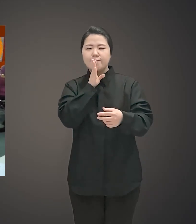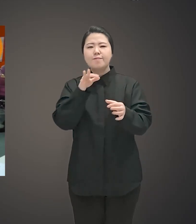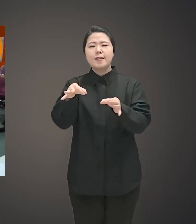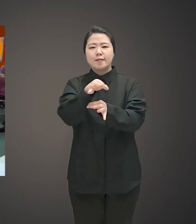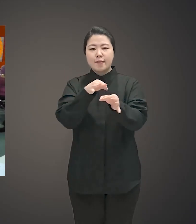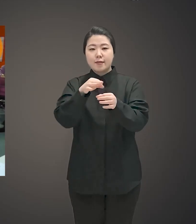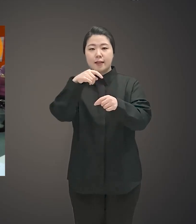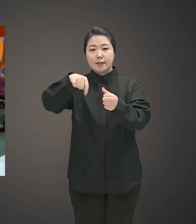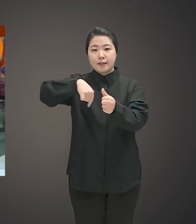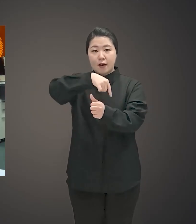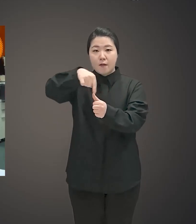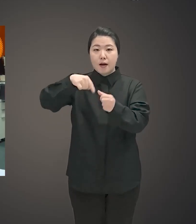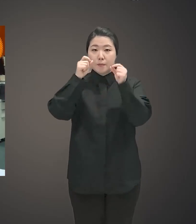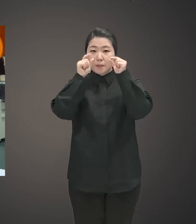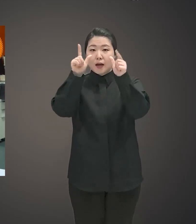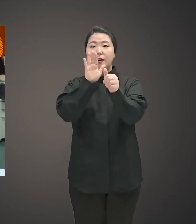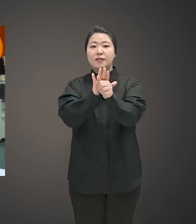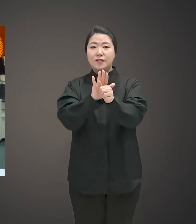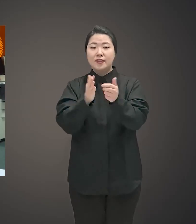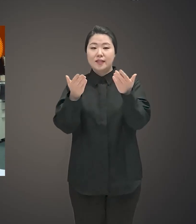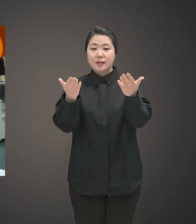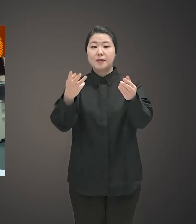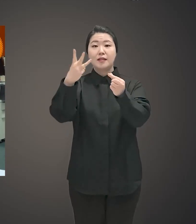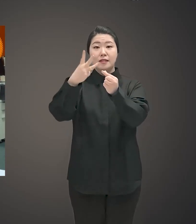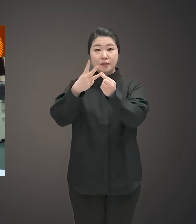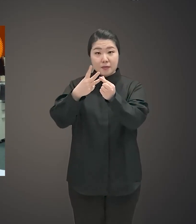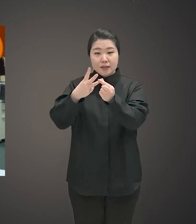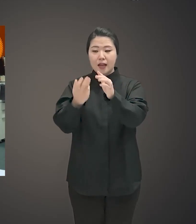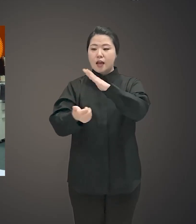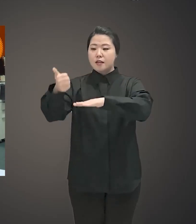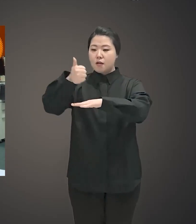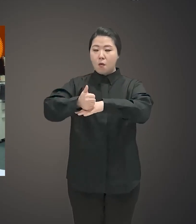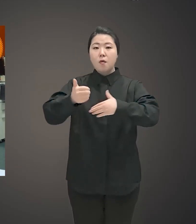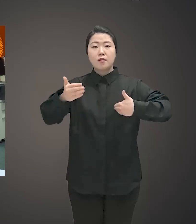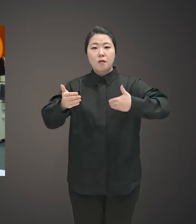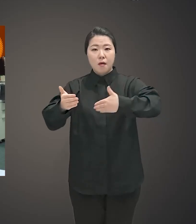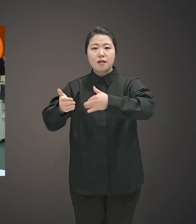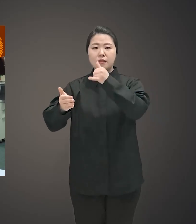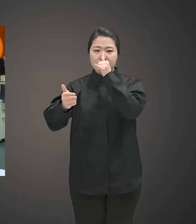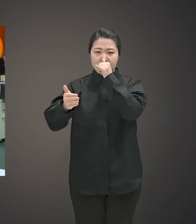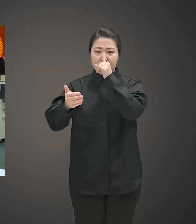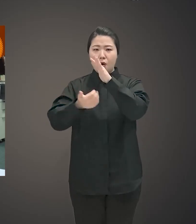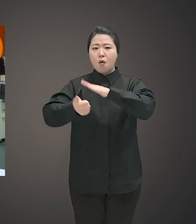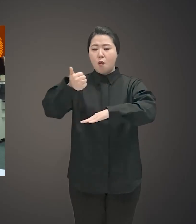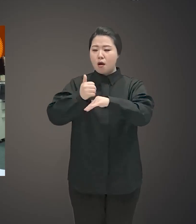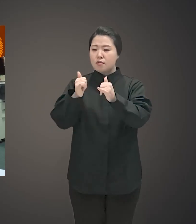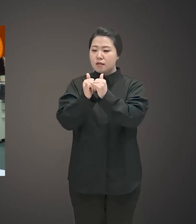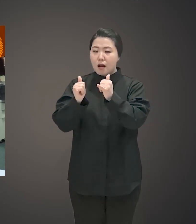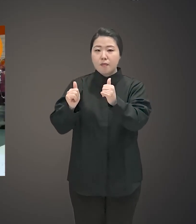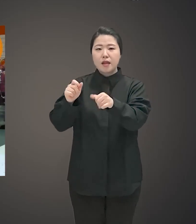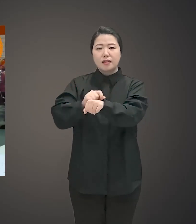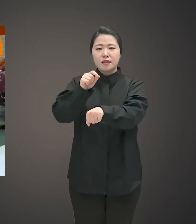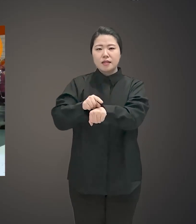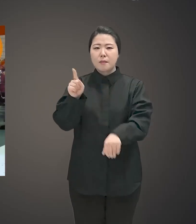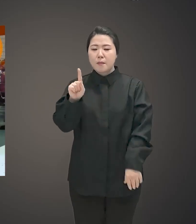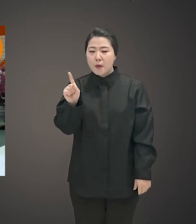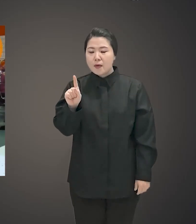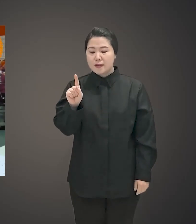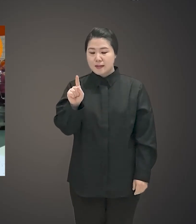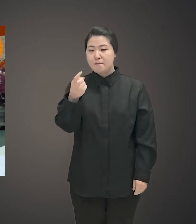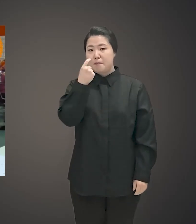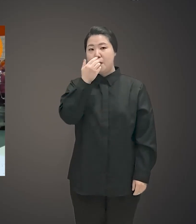and master more money. Reason number 3 is success leaves clues and you can own and model the traits of the greats. So I've